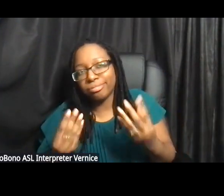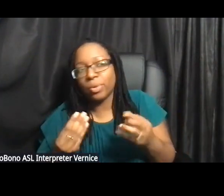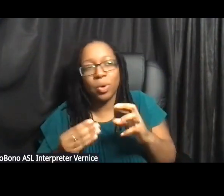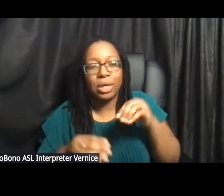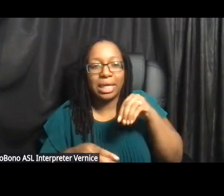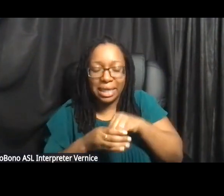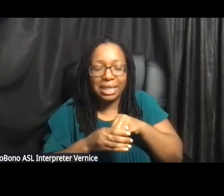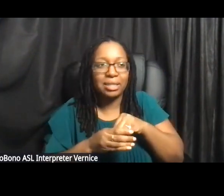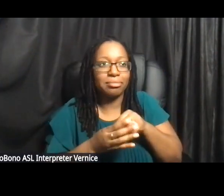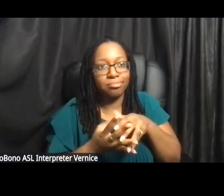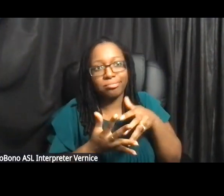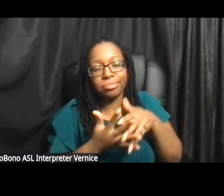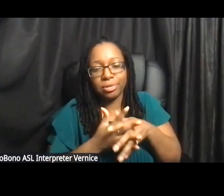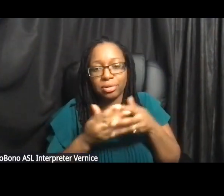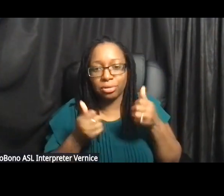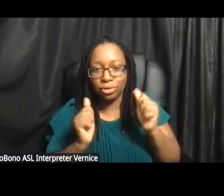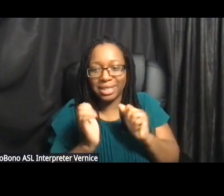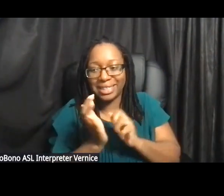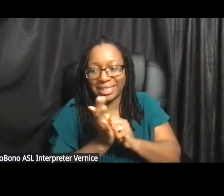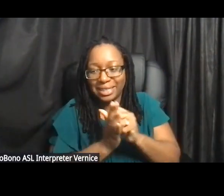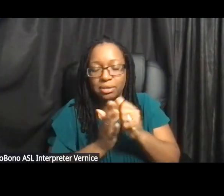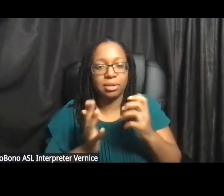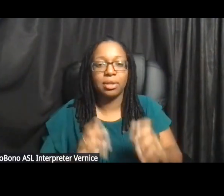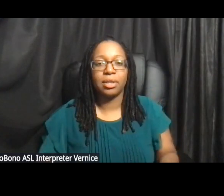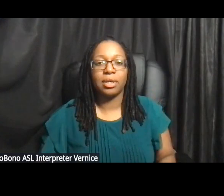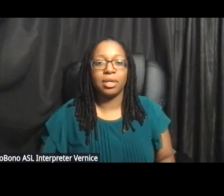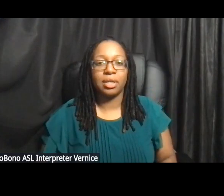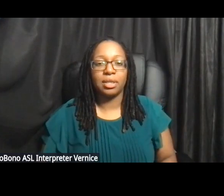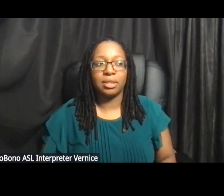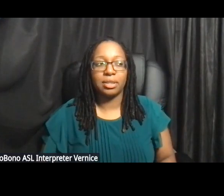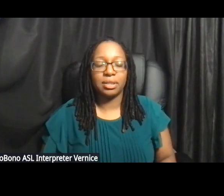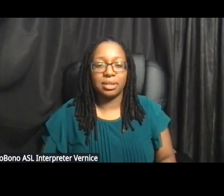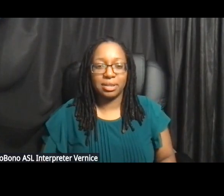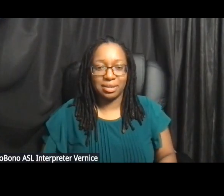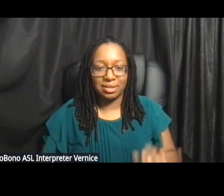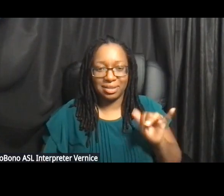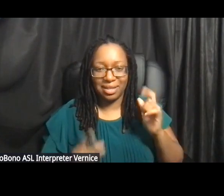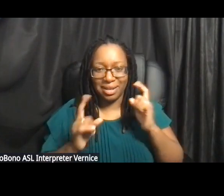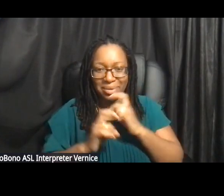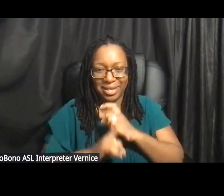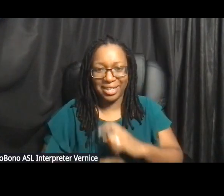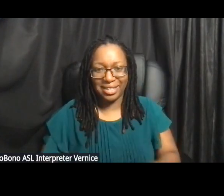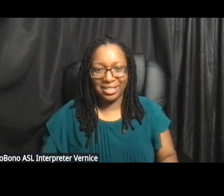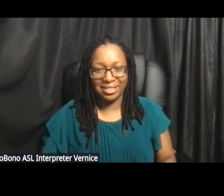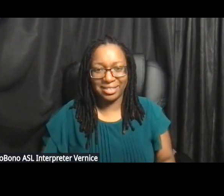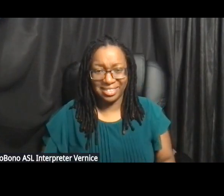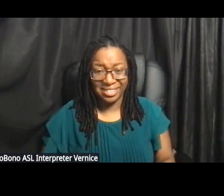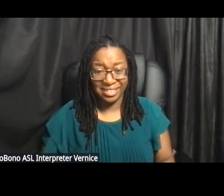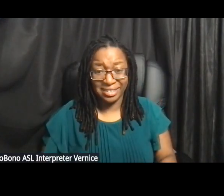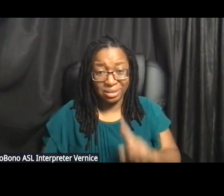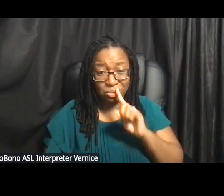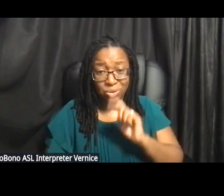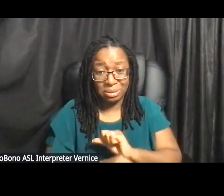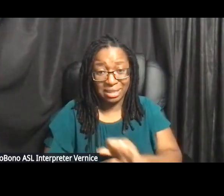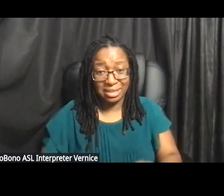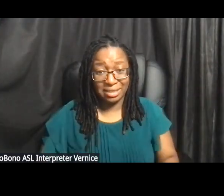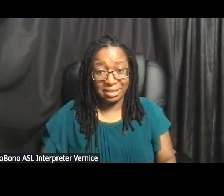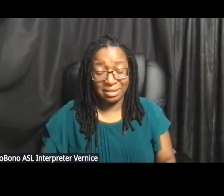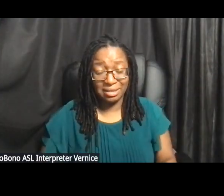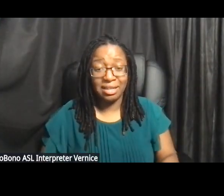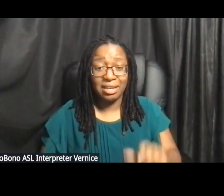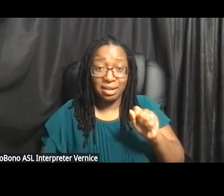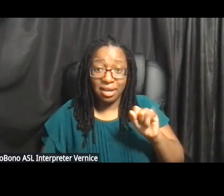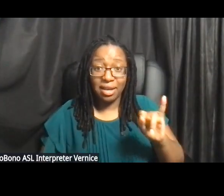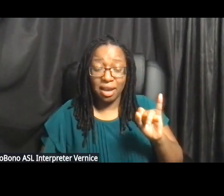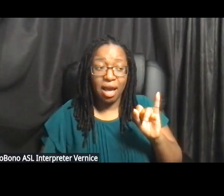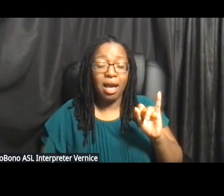of eating. Does it sound complicated? Because it is. It is complicated, but AI and quantum computing